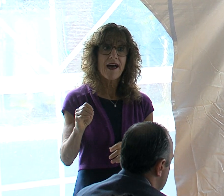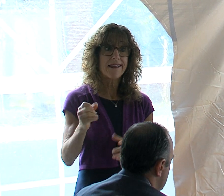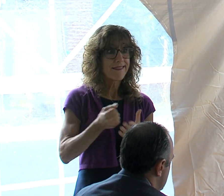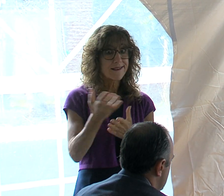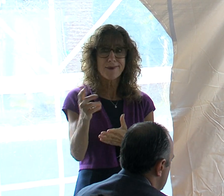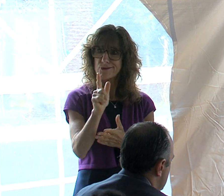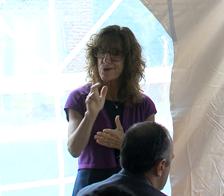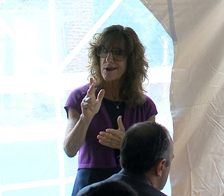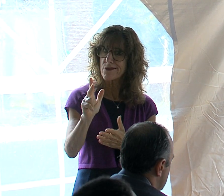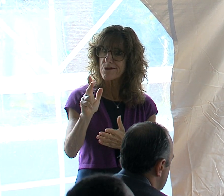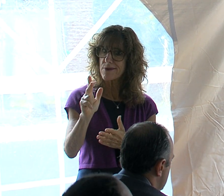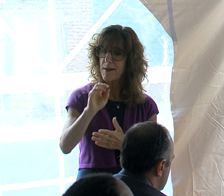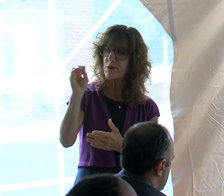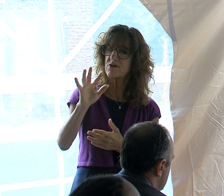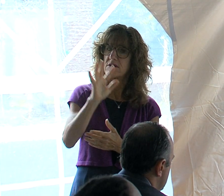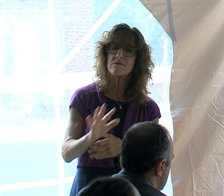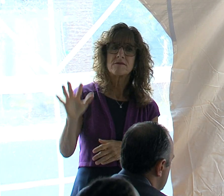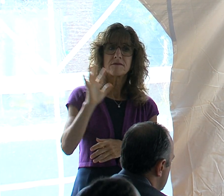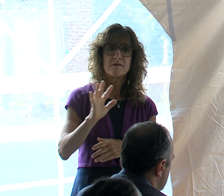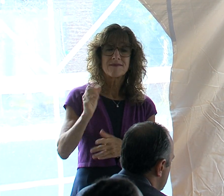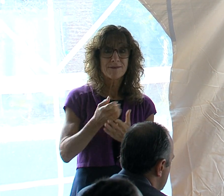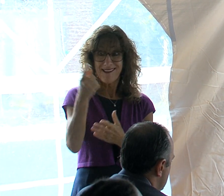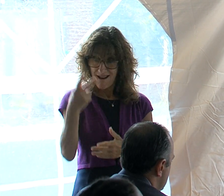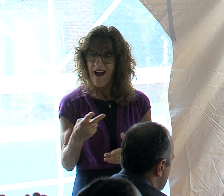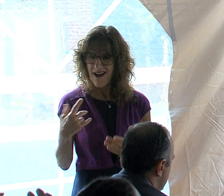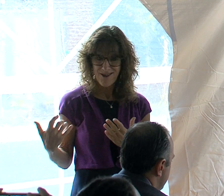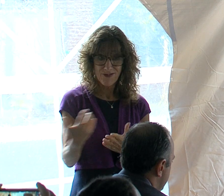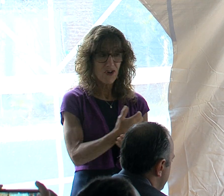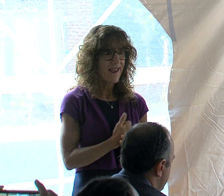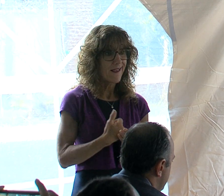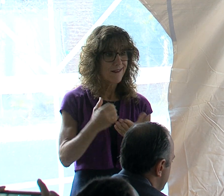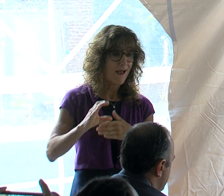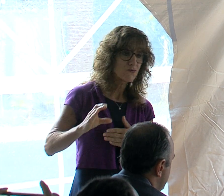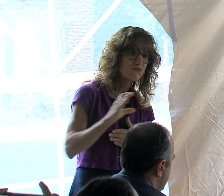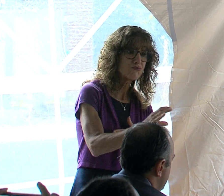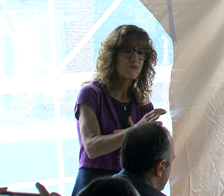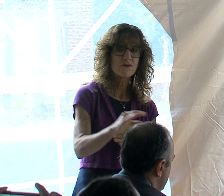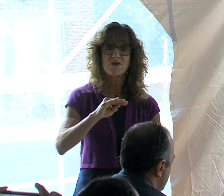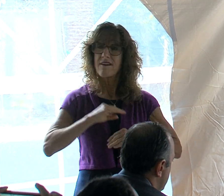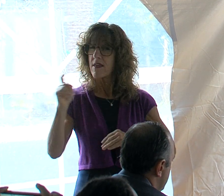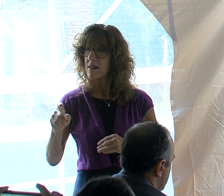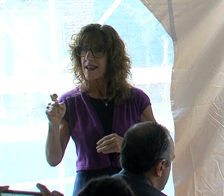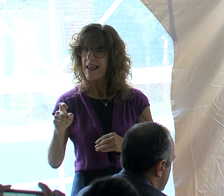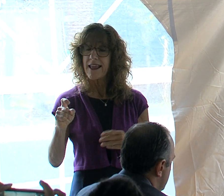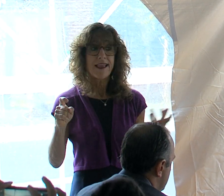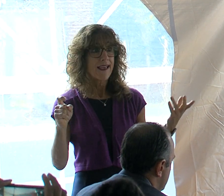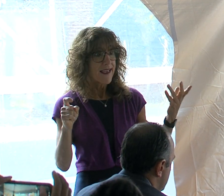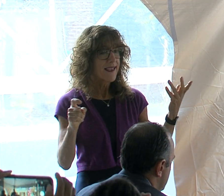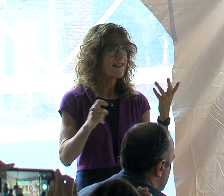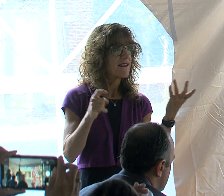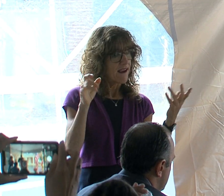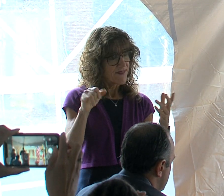least 23% spend about half of what they make. So meeting the need of cost burden renters is a